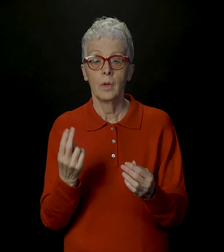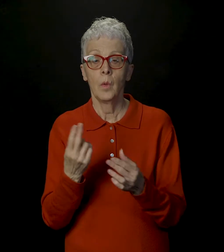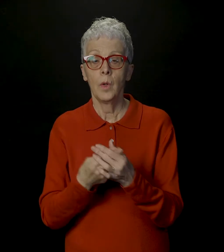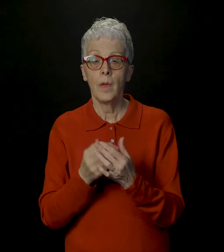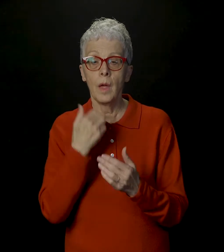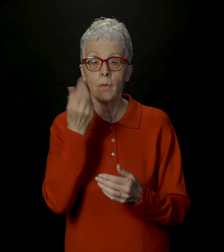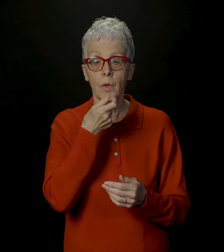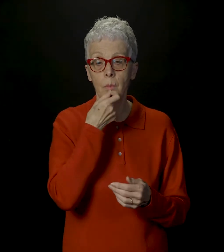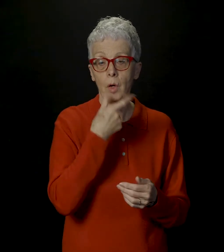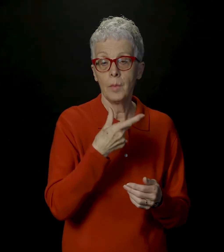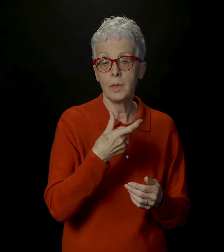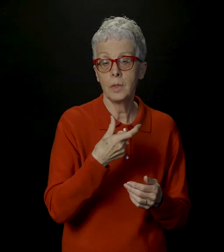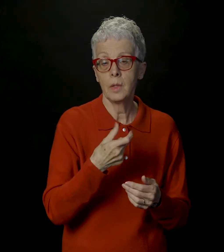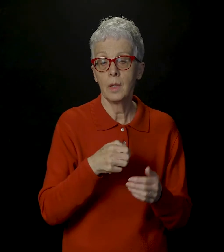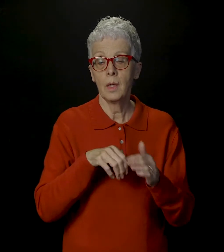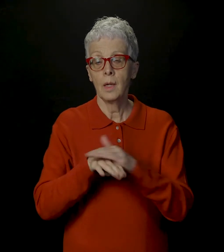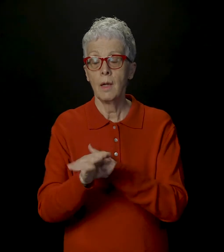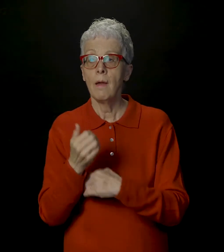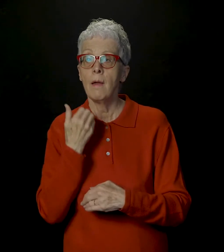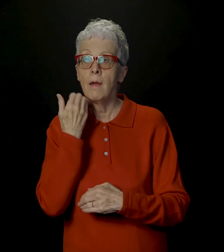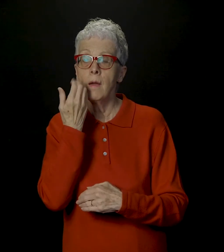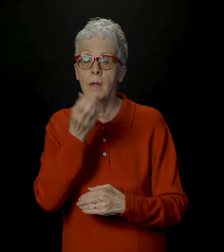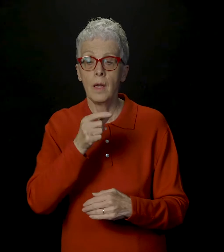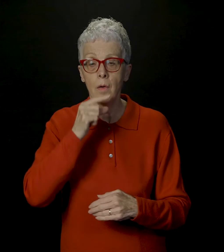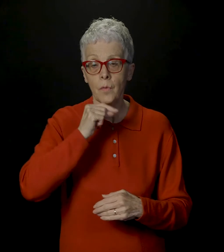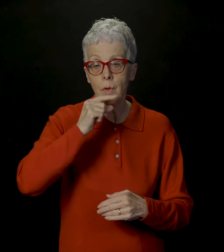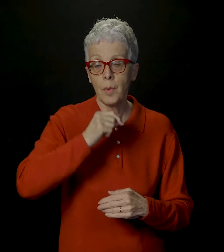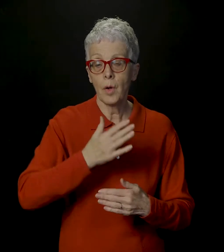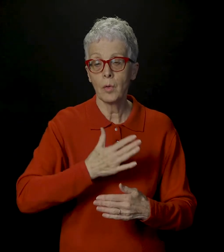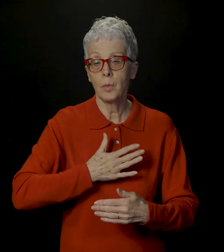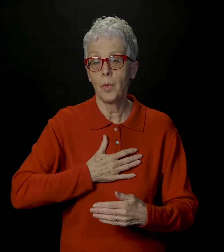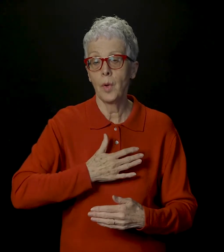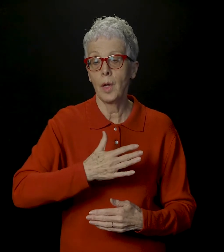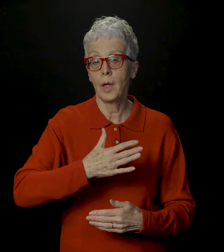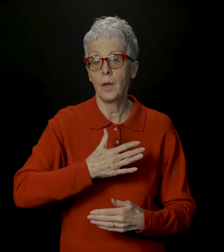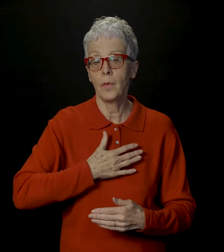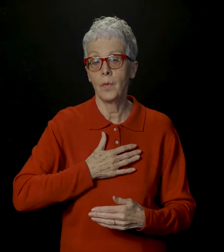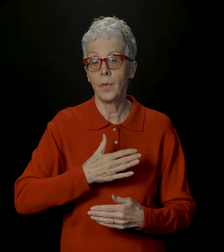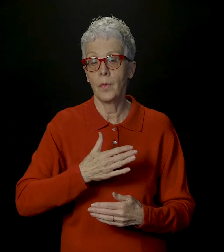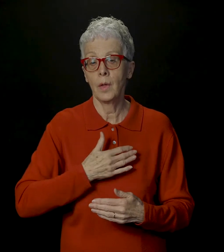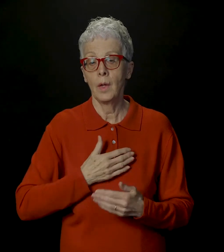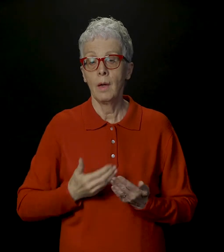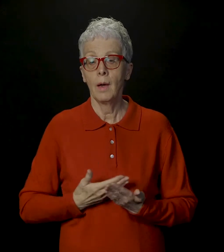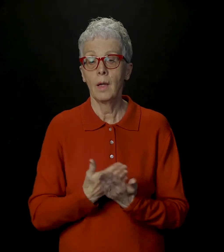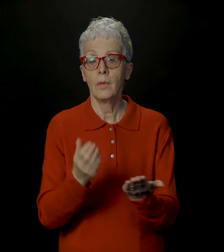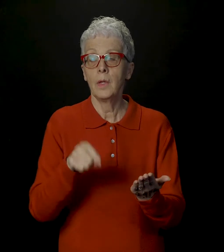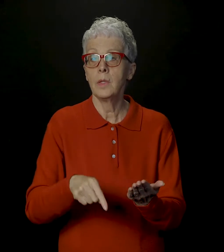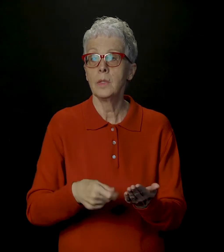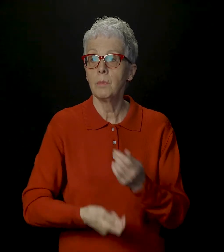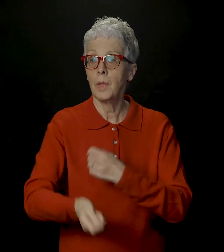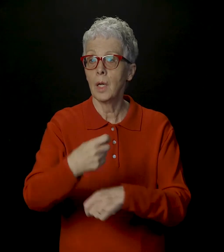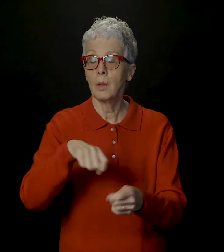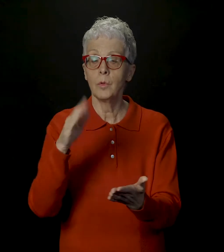With every moment left In every bow of prayer Let